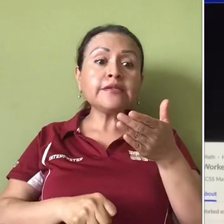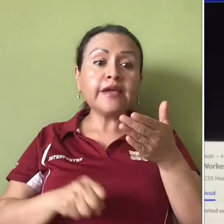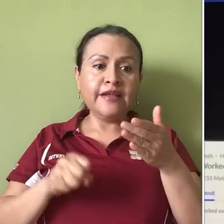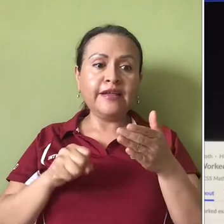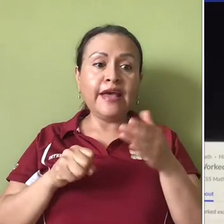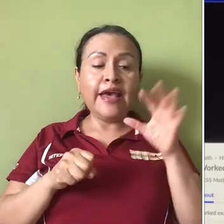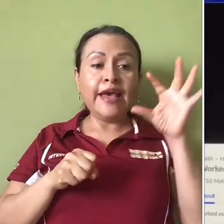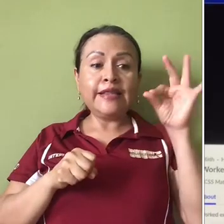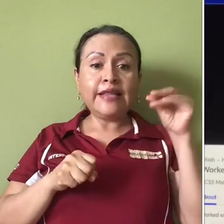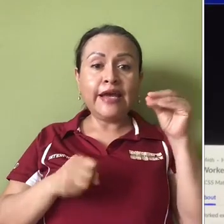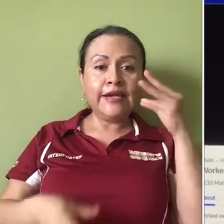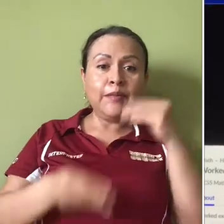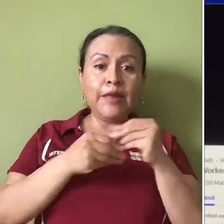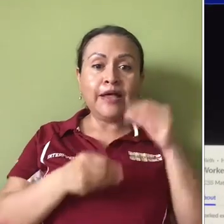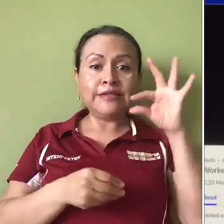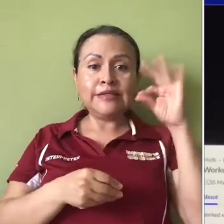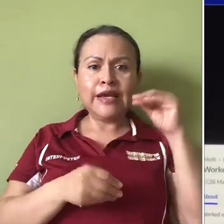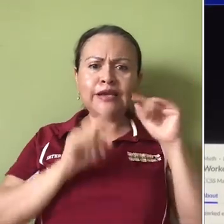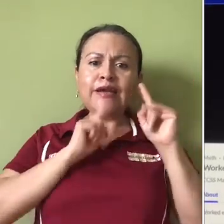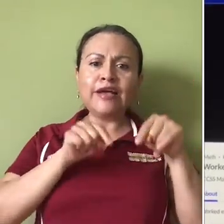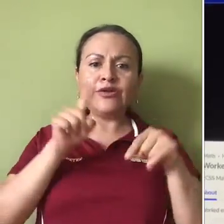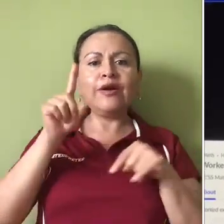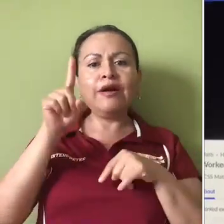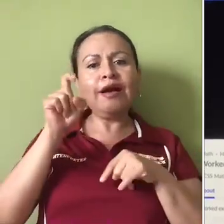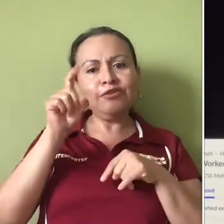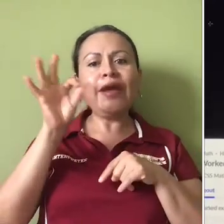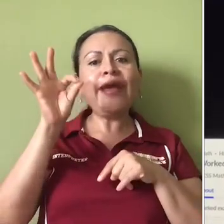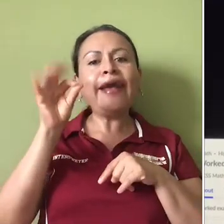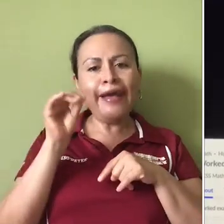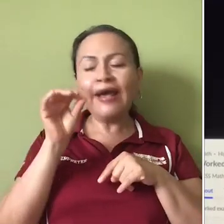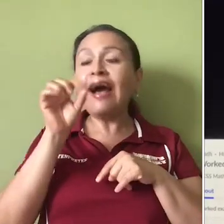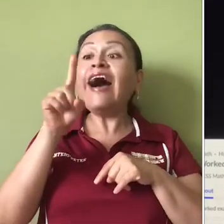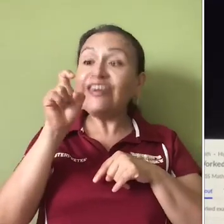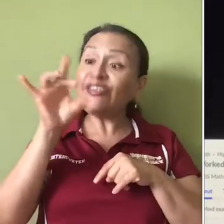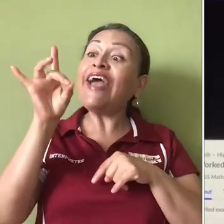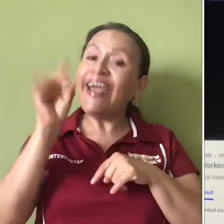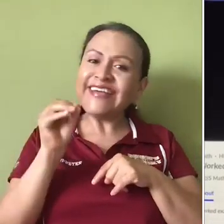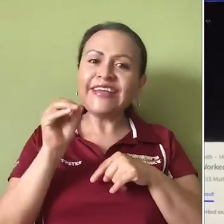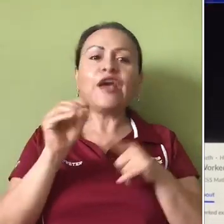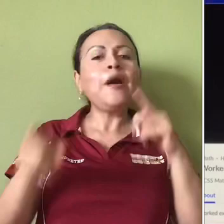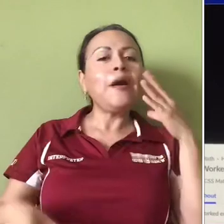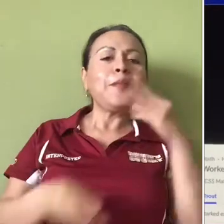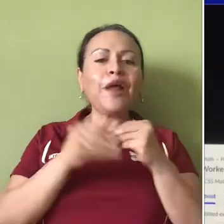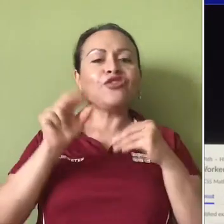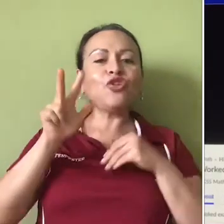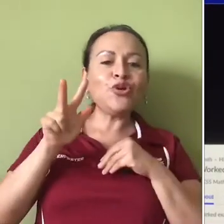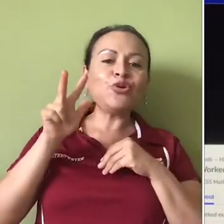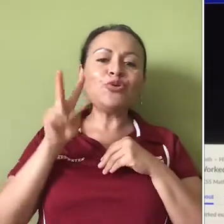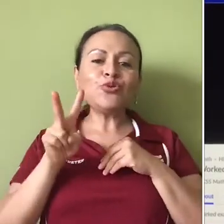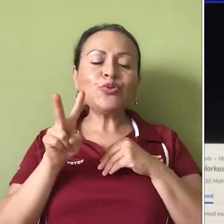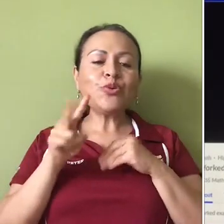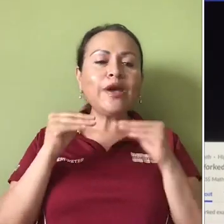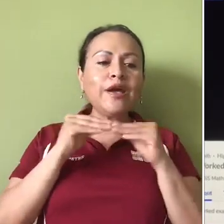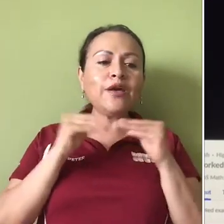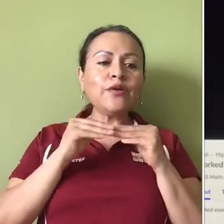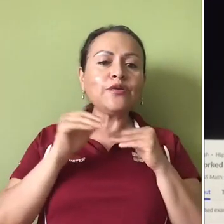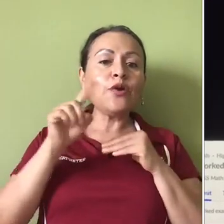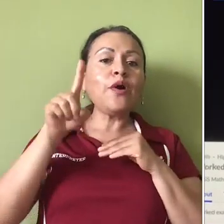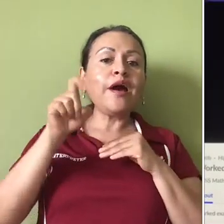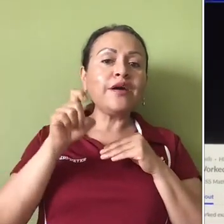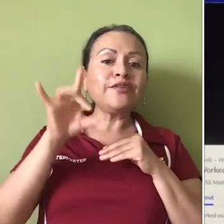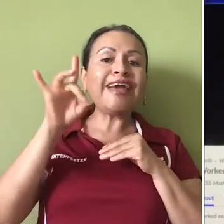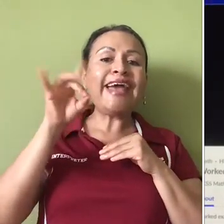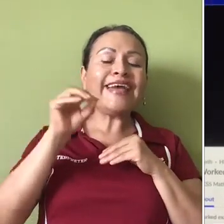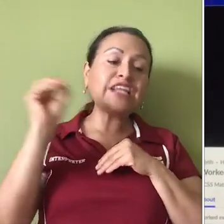guys, 90 plus 90 is going to be 180. So you get 180 minus theta plus 32 is equal to